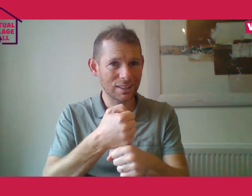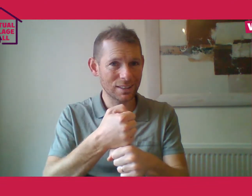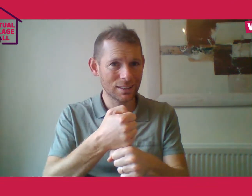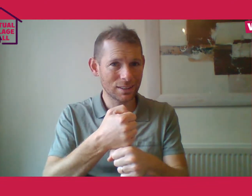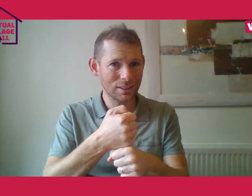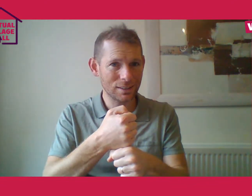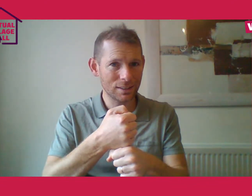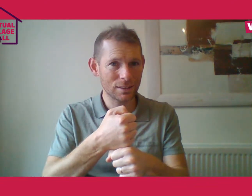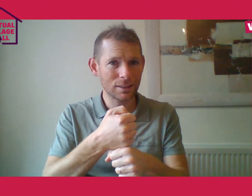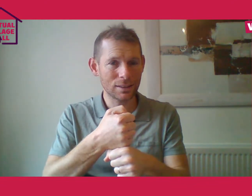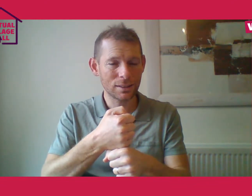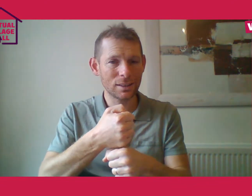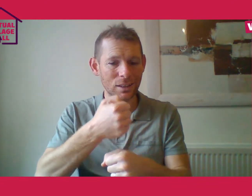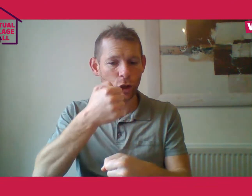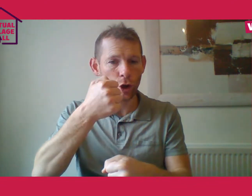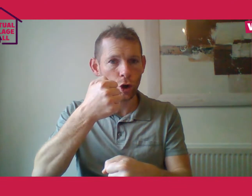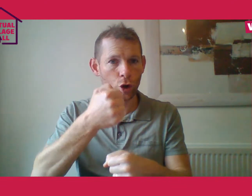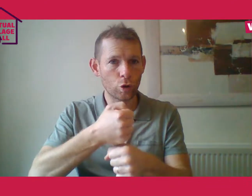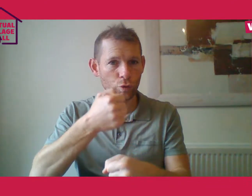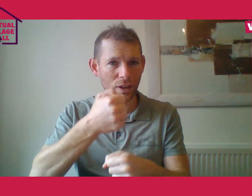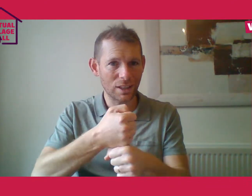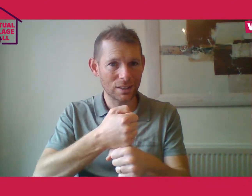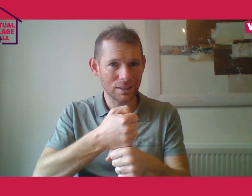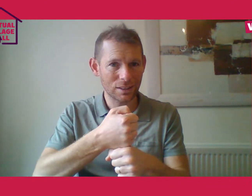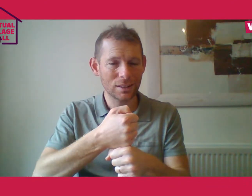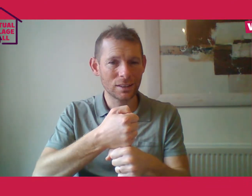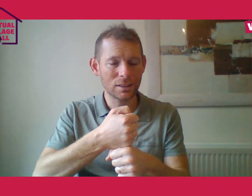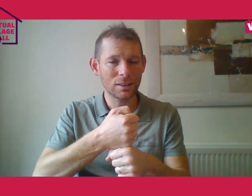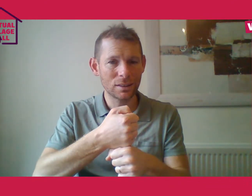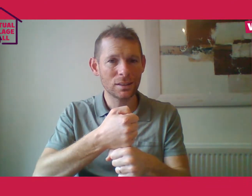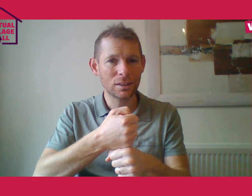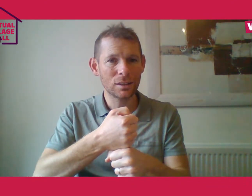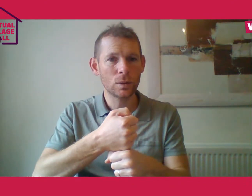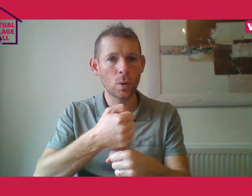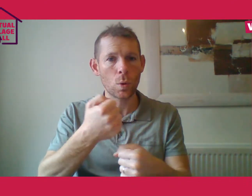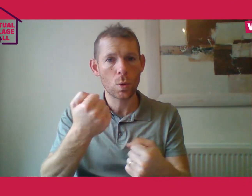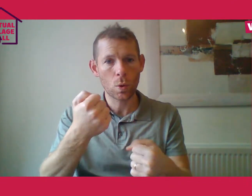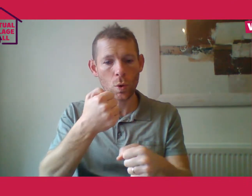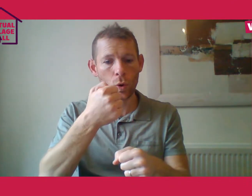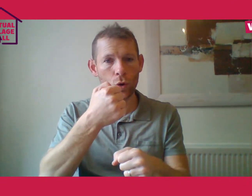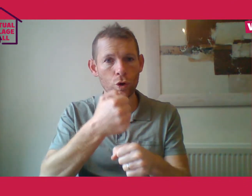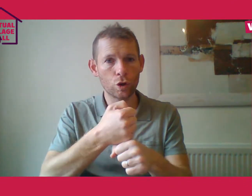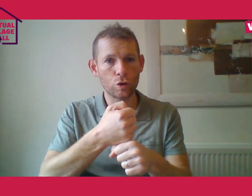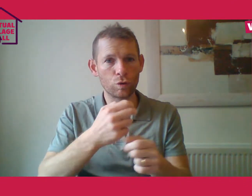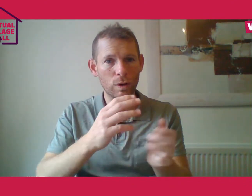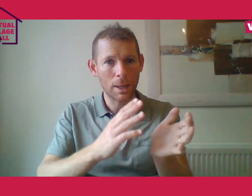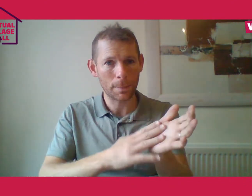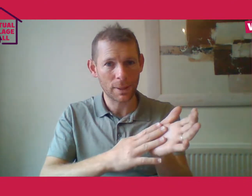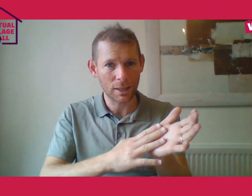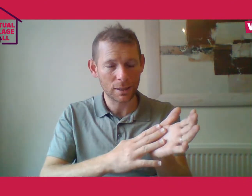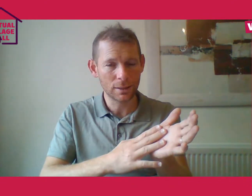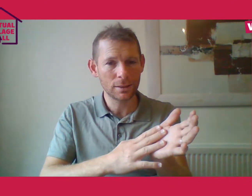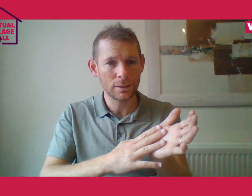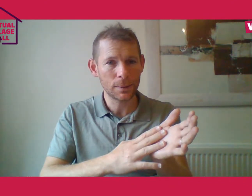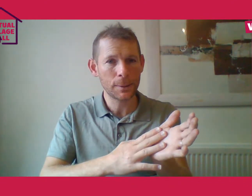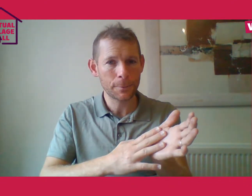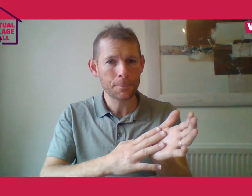or just G for granny, granny. So you can see how I'm making the G, tap twice for granny or grandmother.